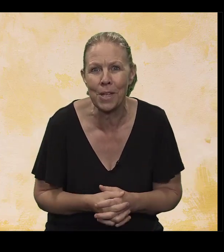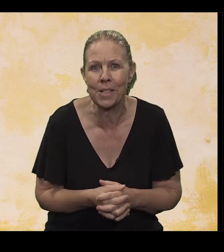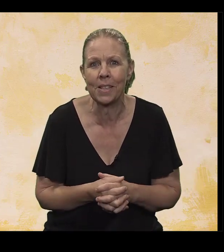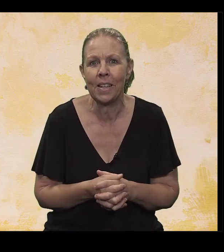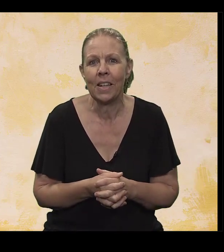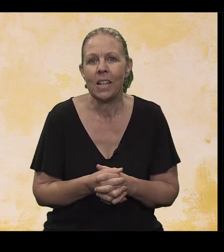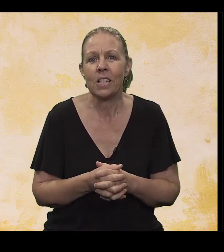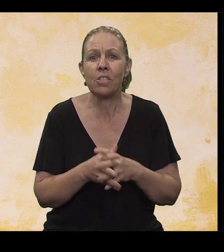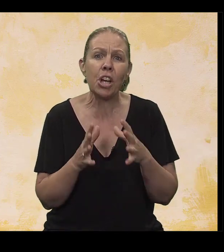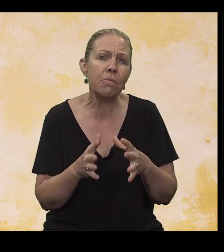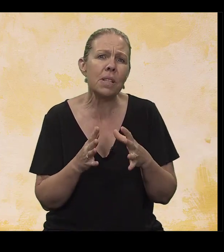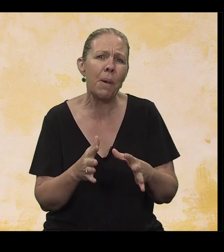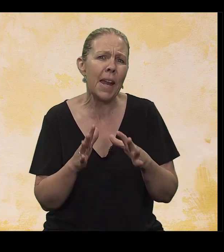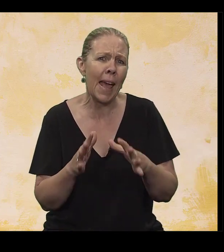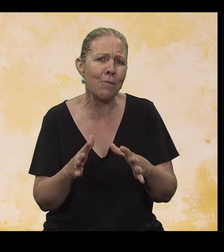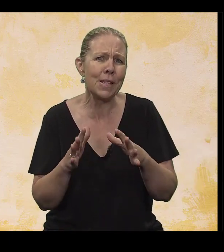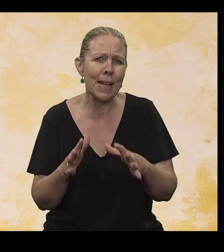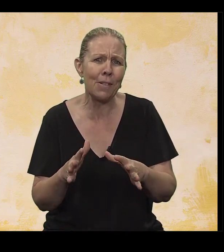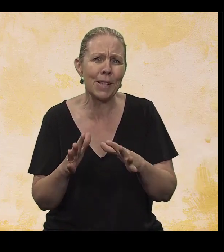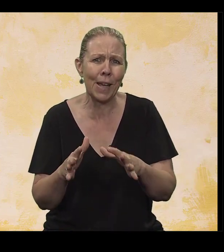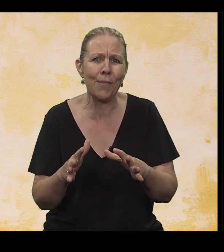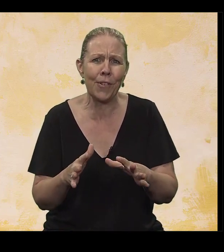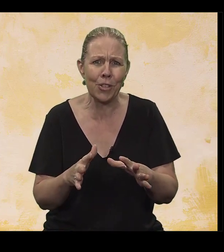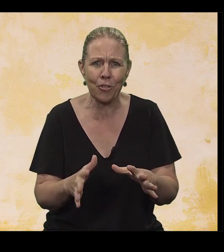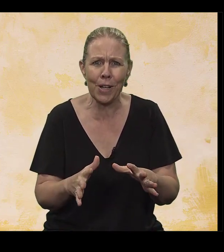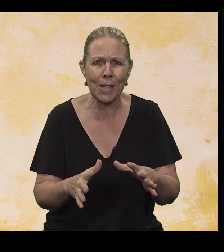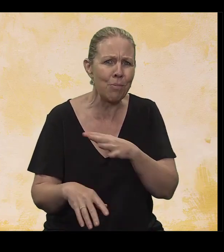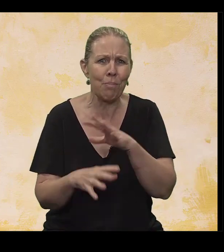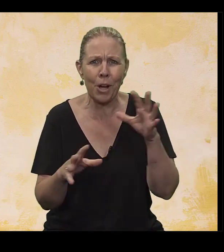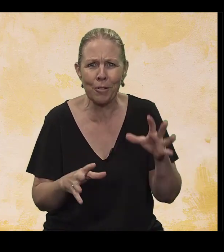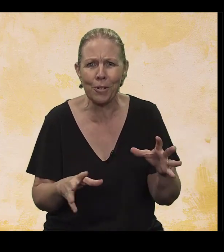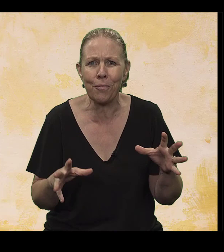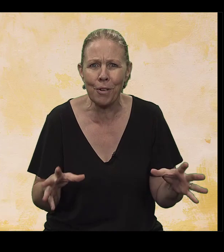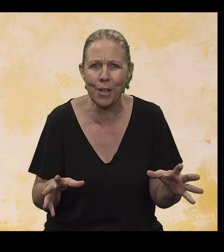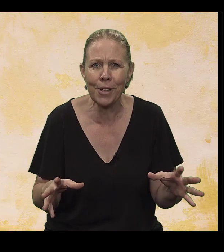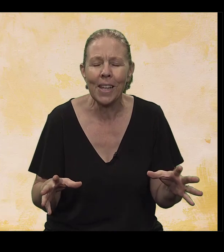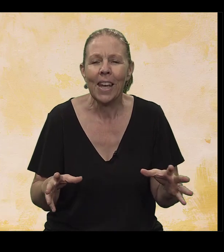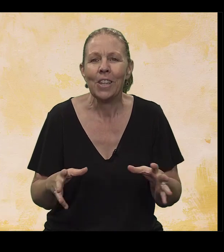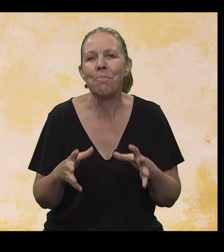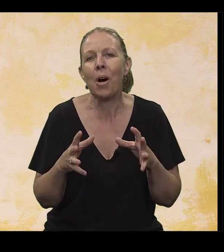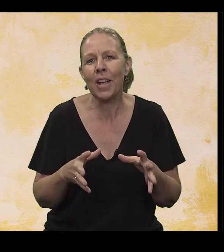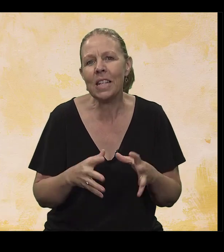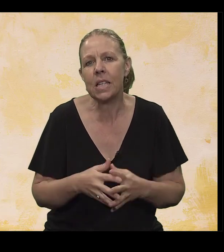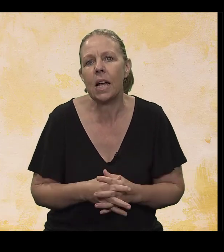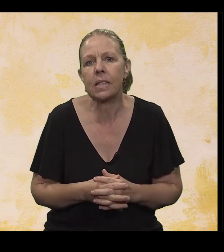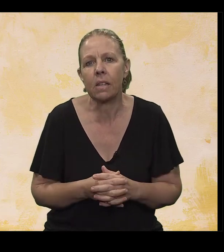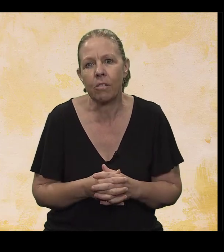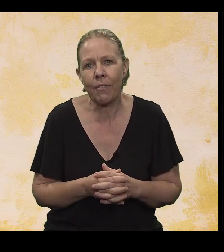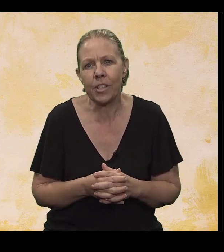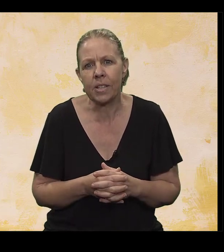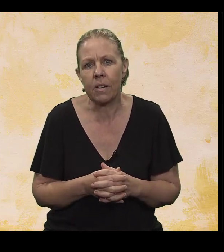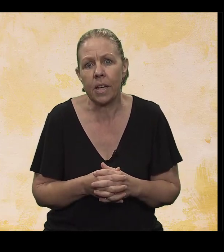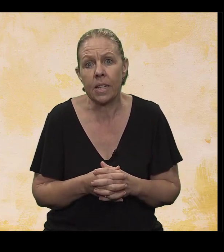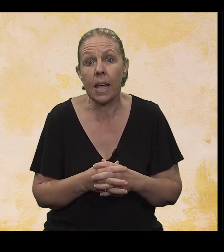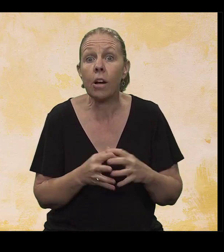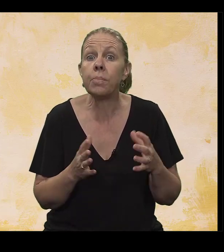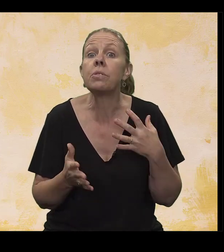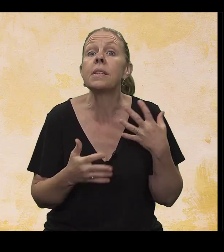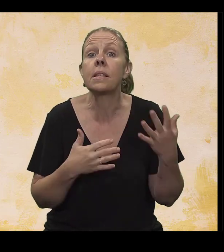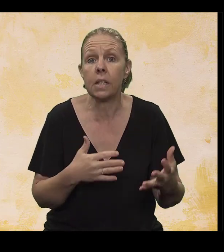it. So don't spend hours and hours getting frustrated with Microsoft Word. You might need to ask a graphic designer to help you design